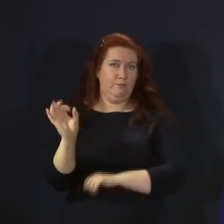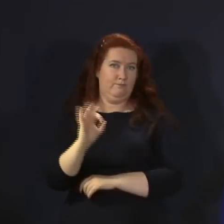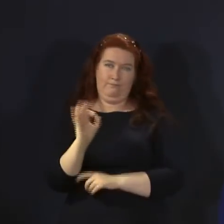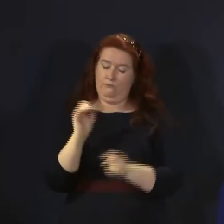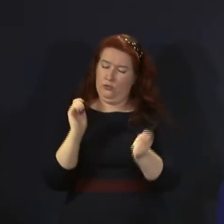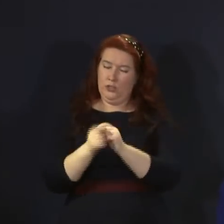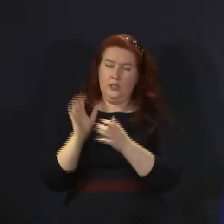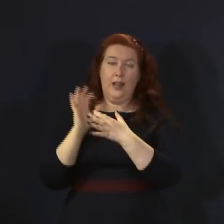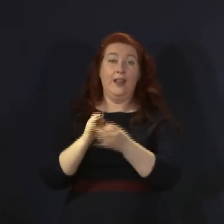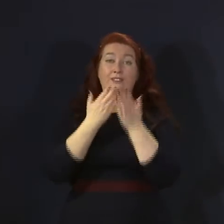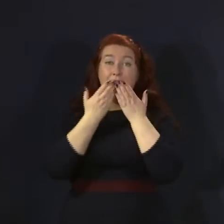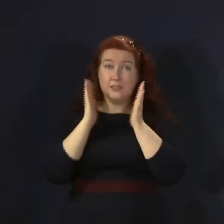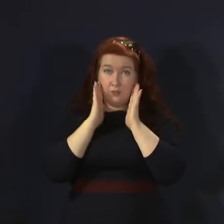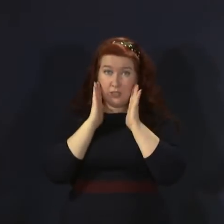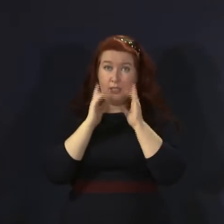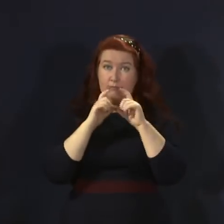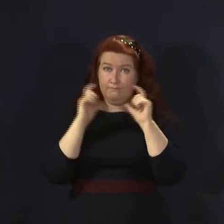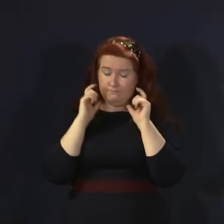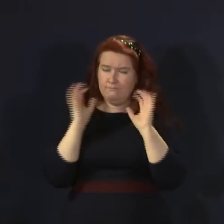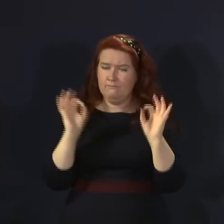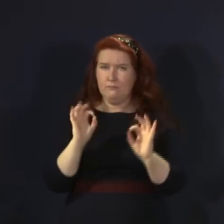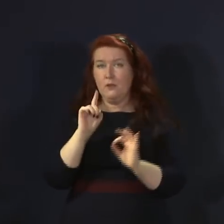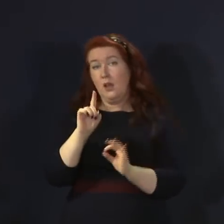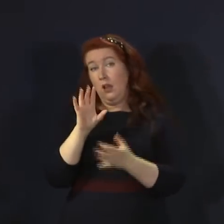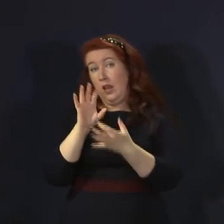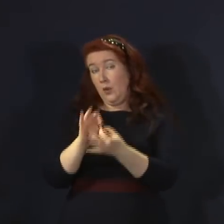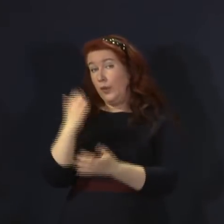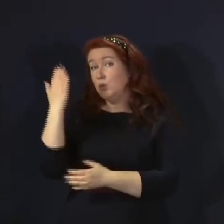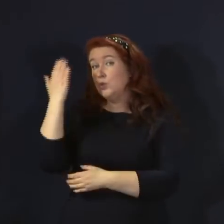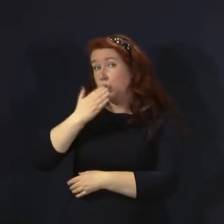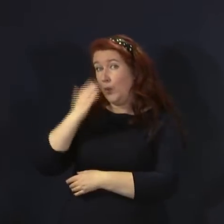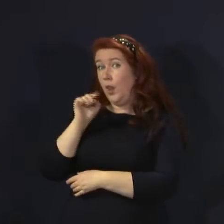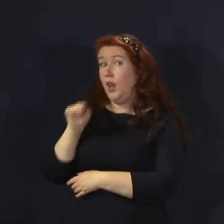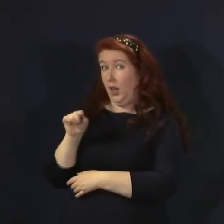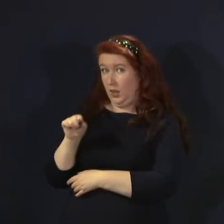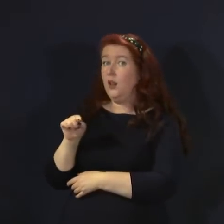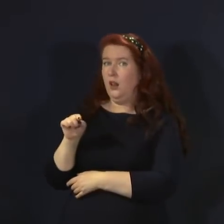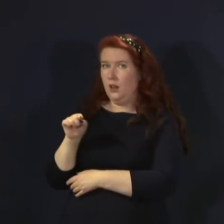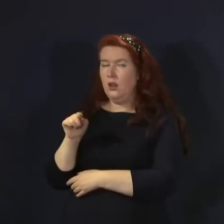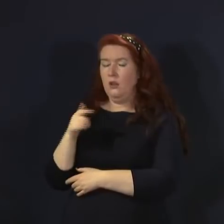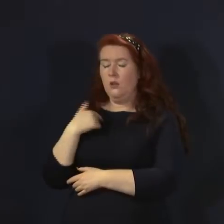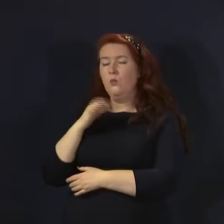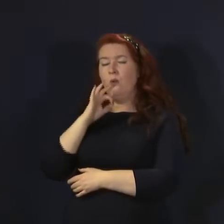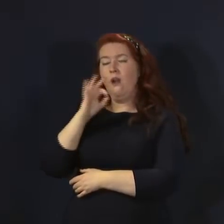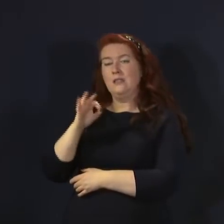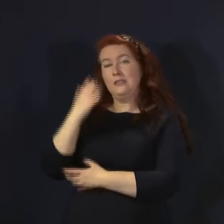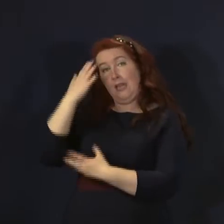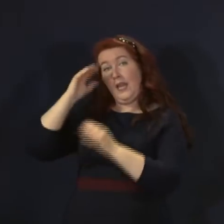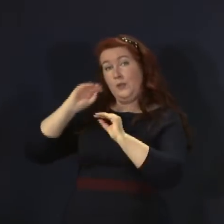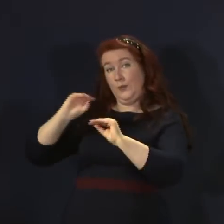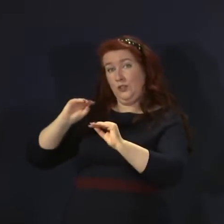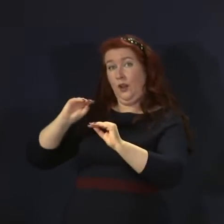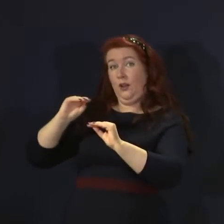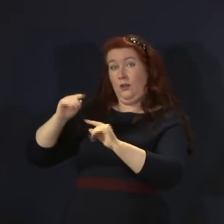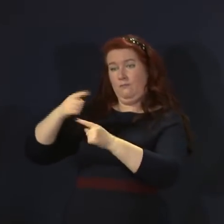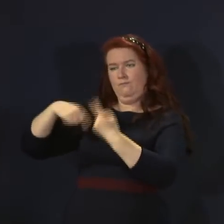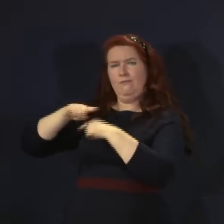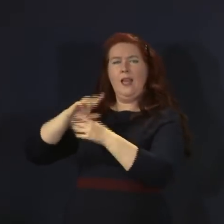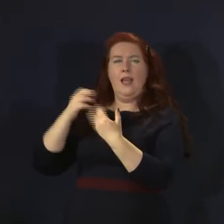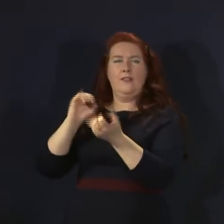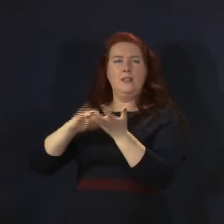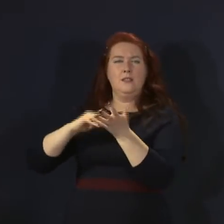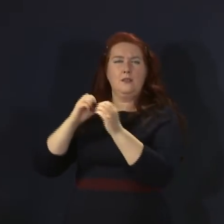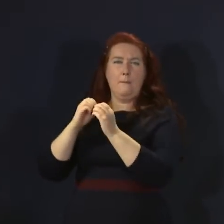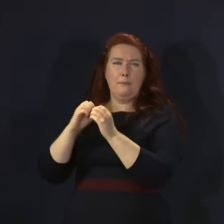wearing face coverings, but in relation to schools, we will be asking the education subgroup